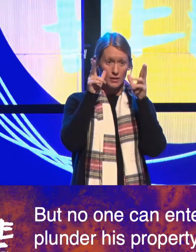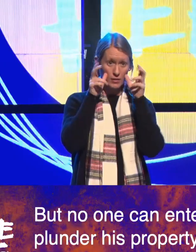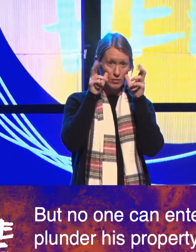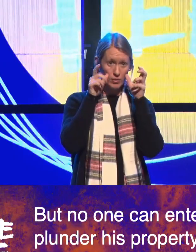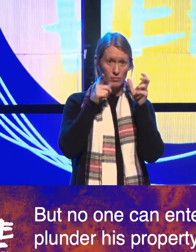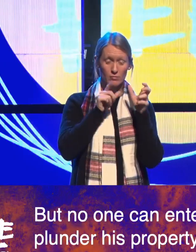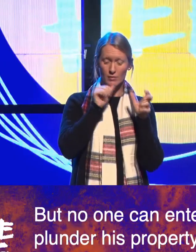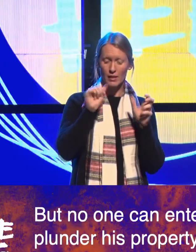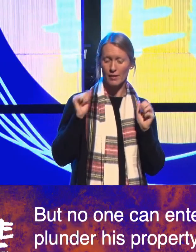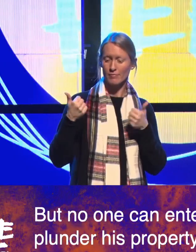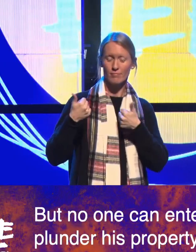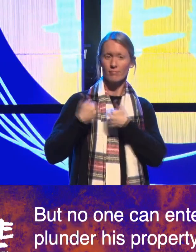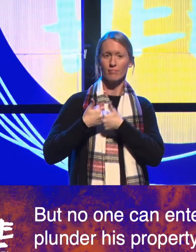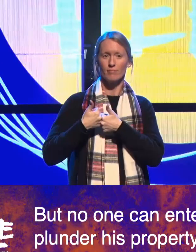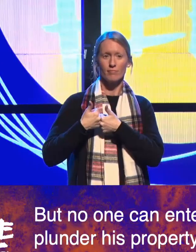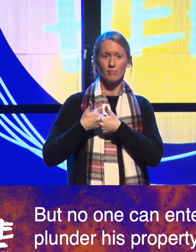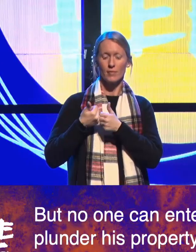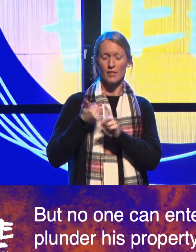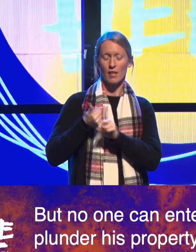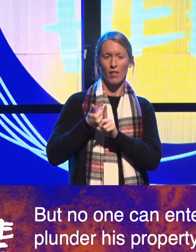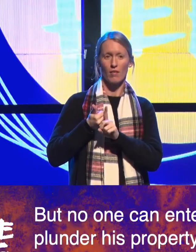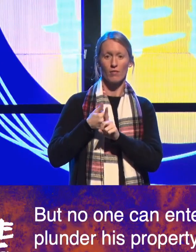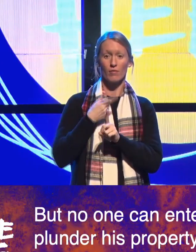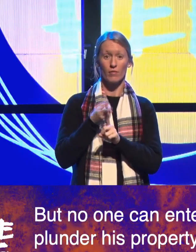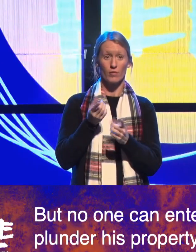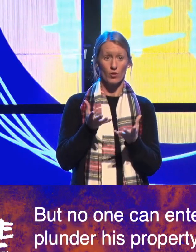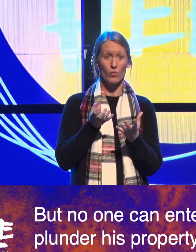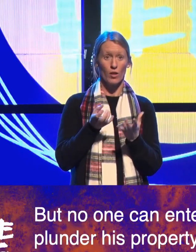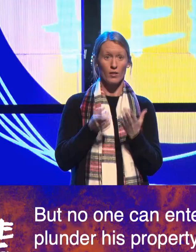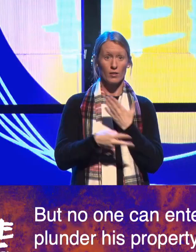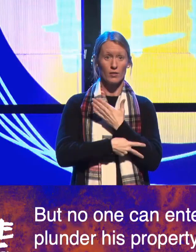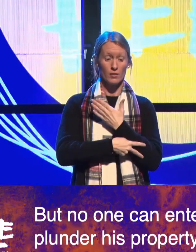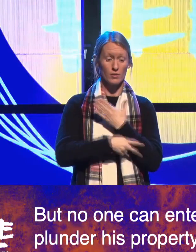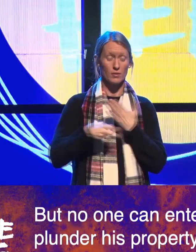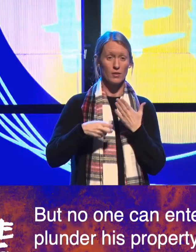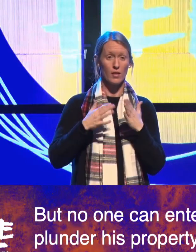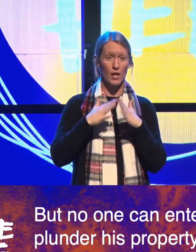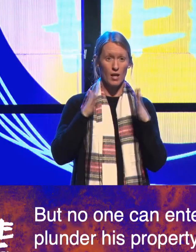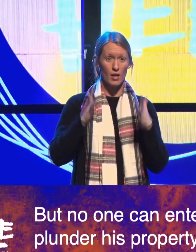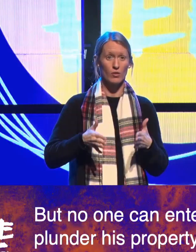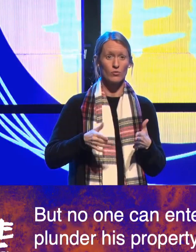itself. If you want to take and plunder that